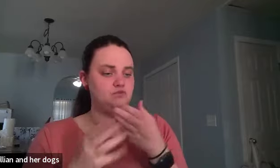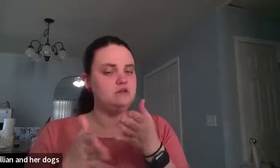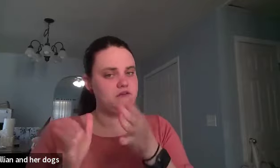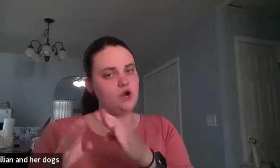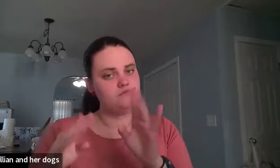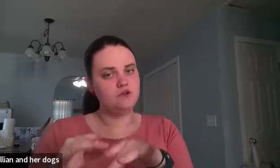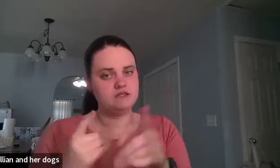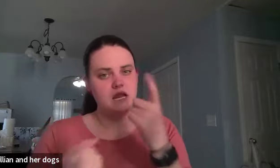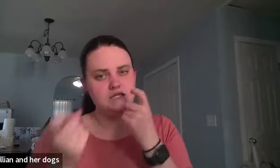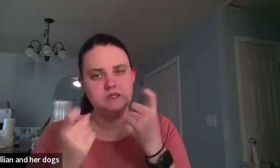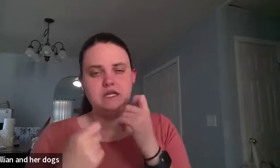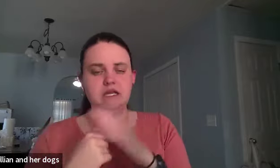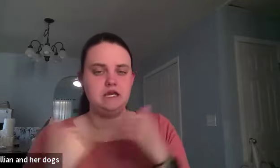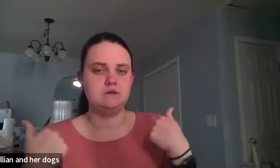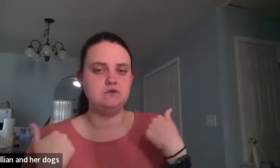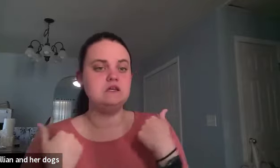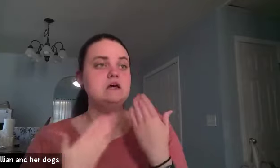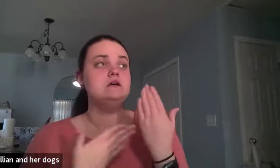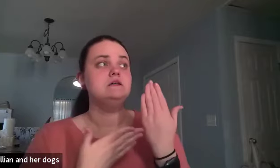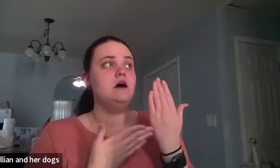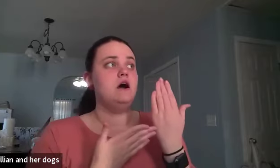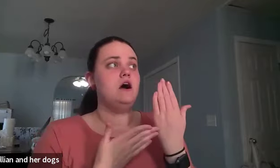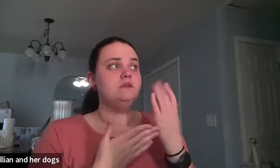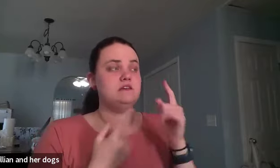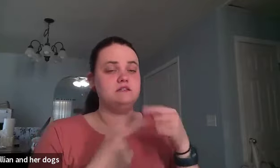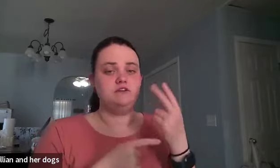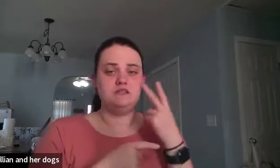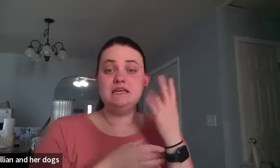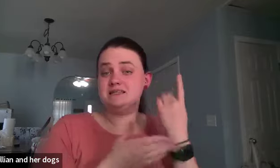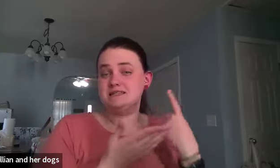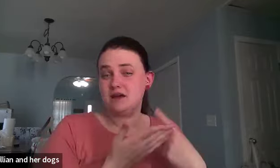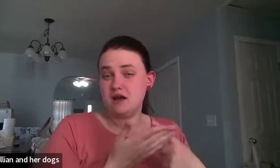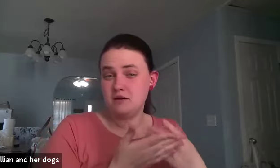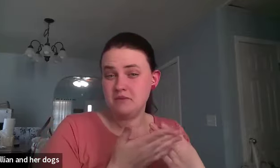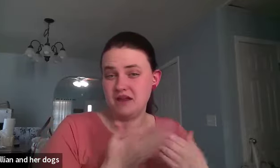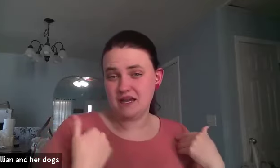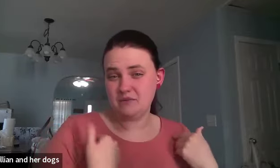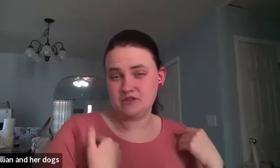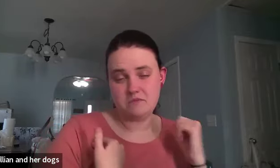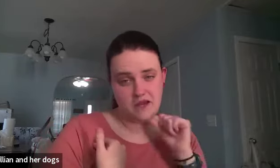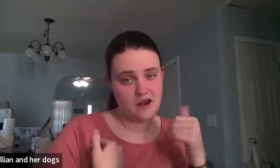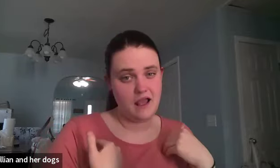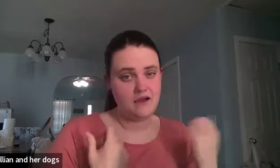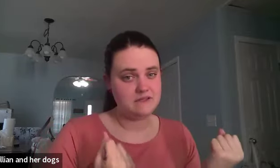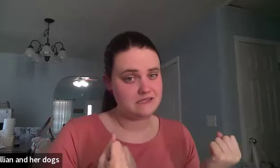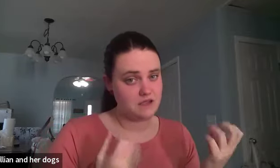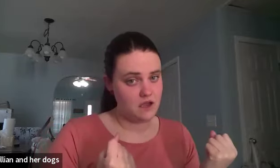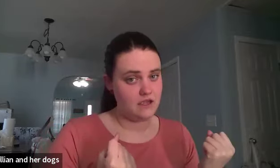I will leave it open for you guys to ask me any animals and signs that you see. Some animals may not have a